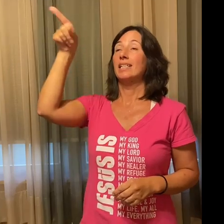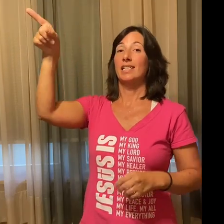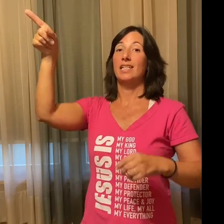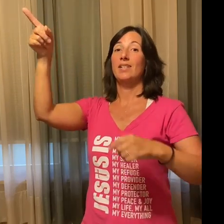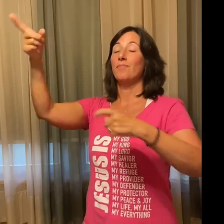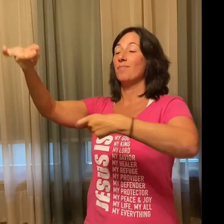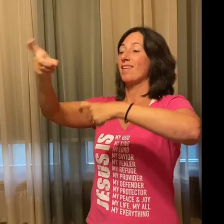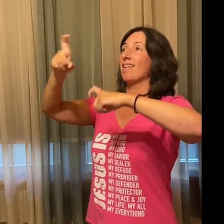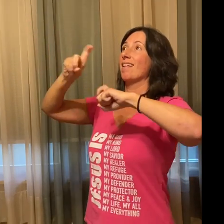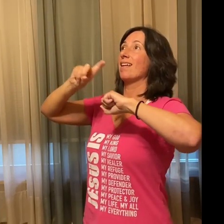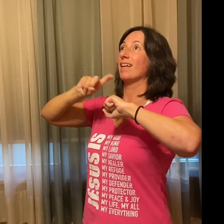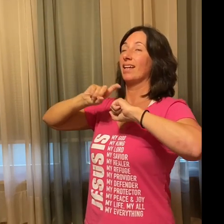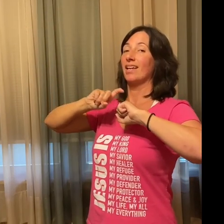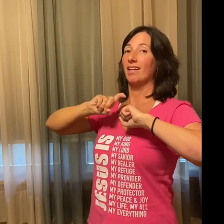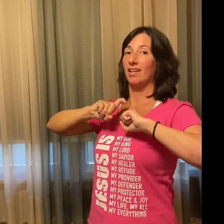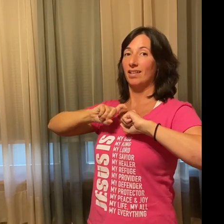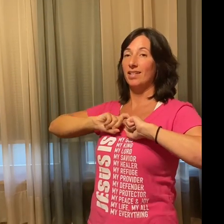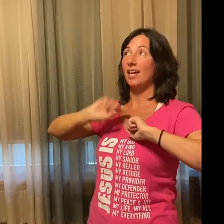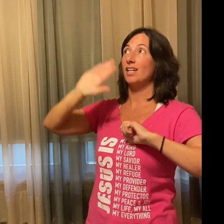He